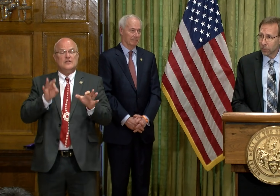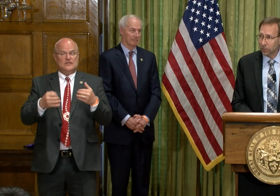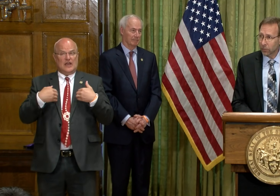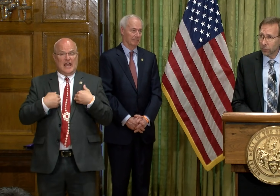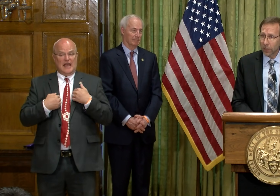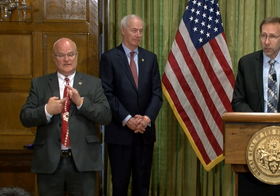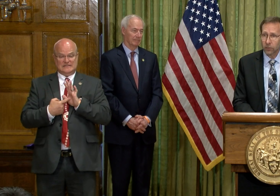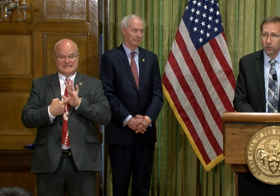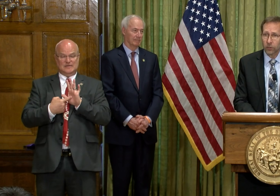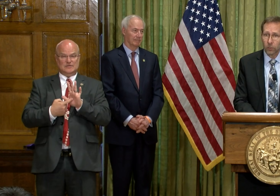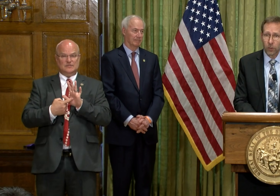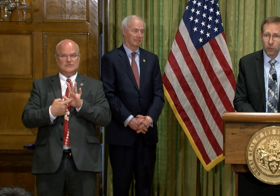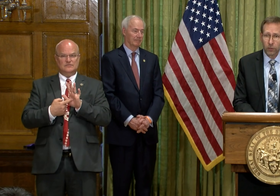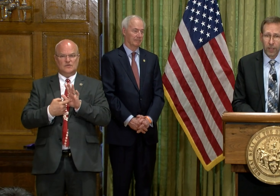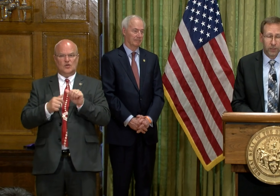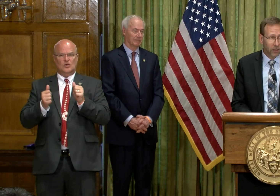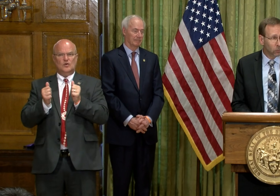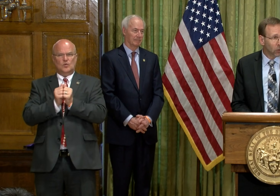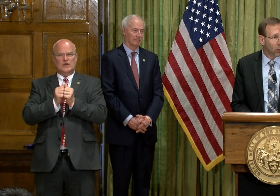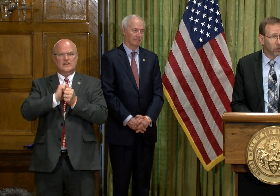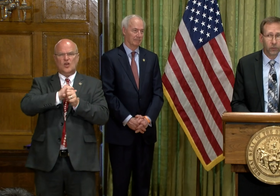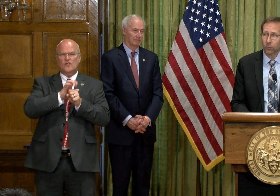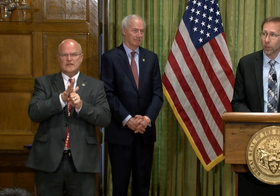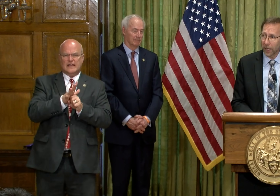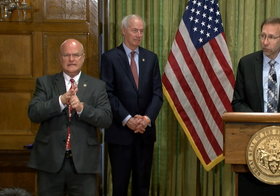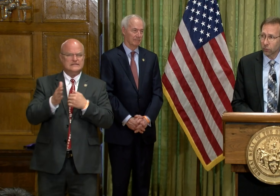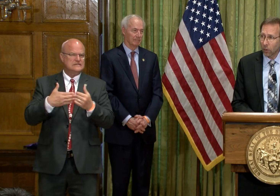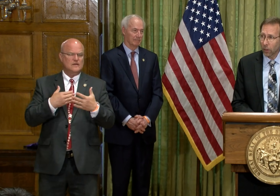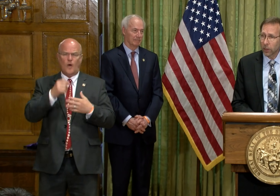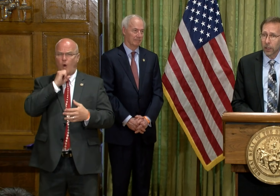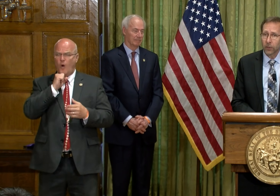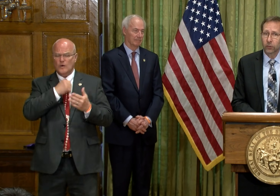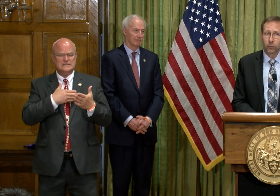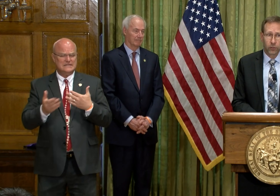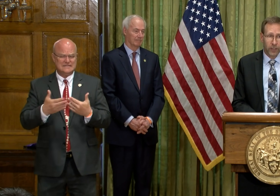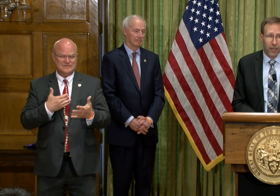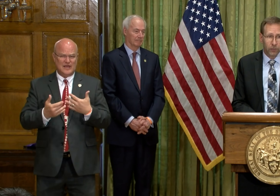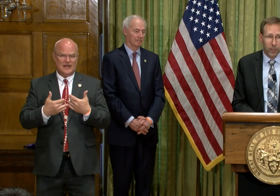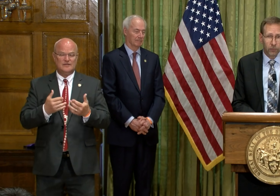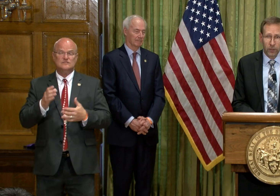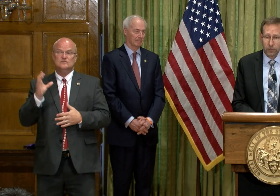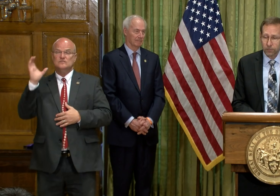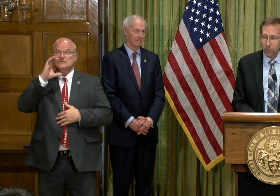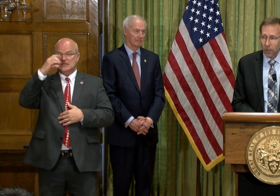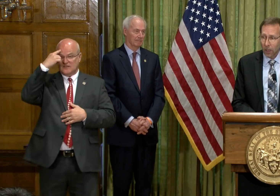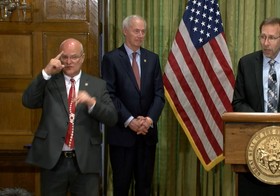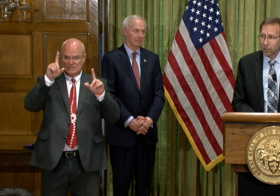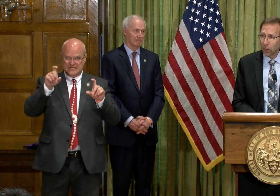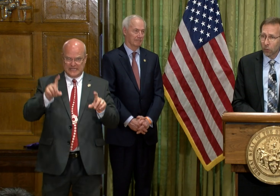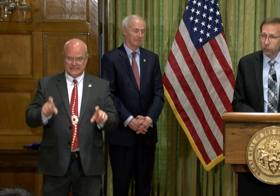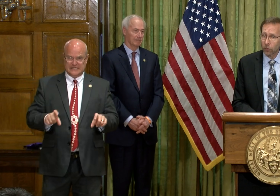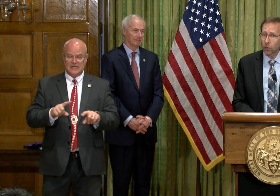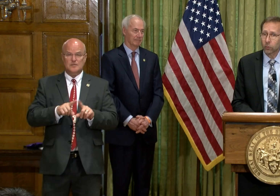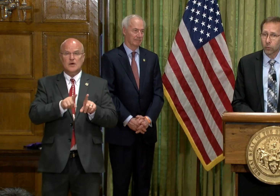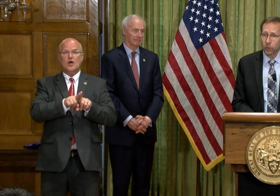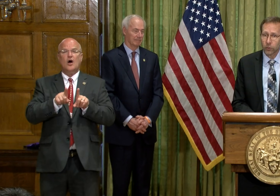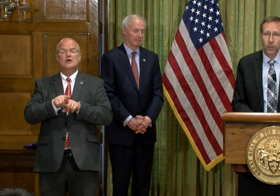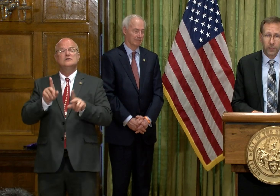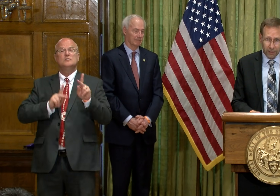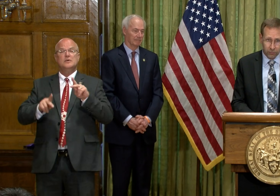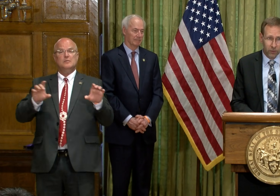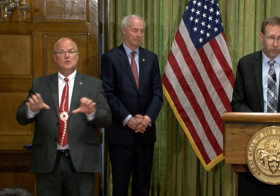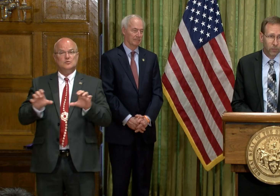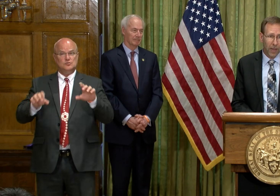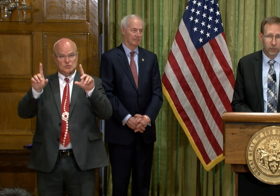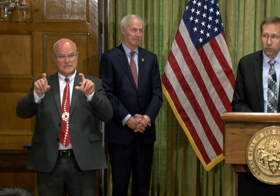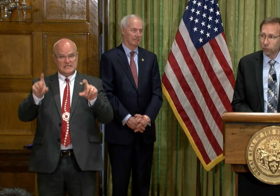have symptoms consistent with COVID-19, regardless of what age you are, that you seek out testing. But also those who are